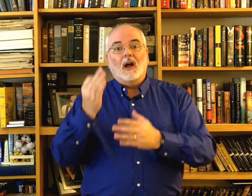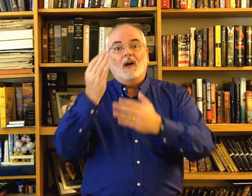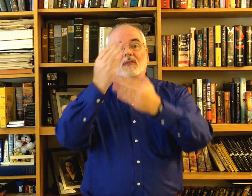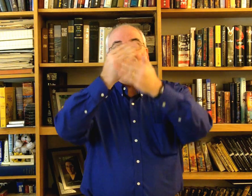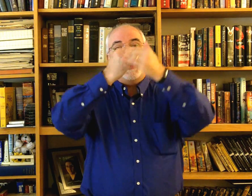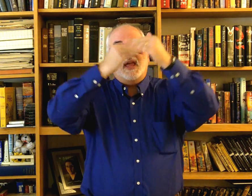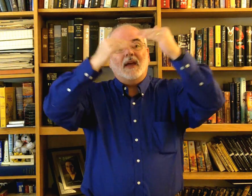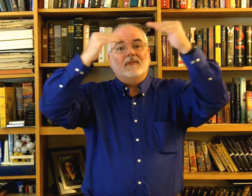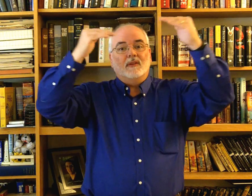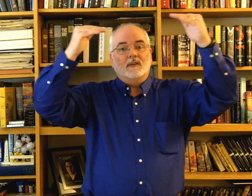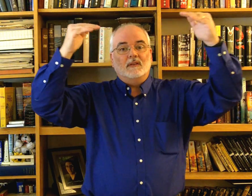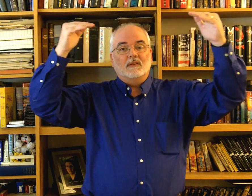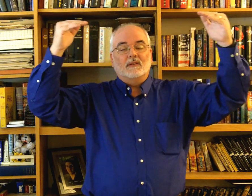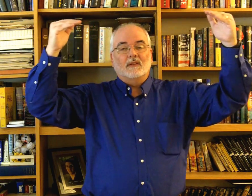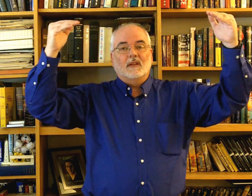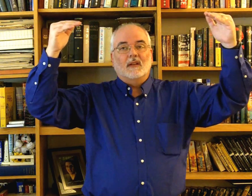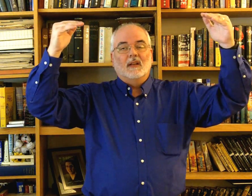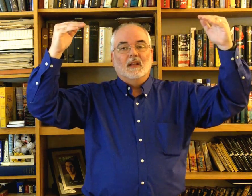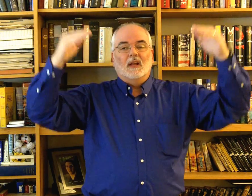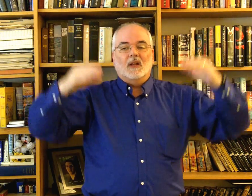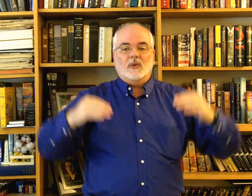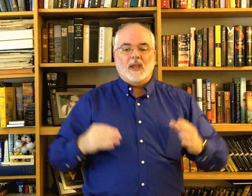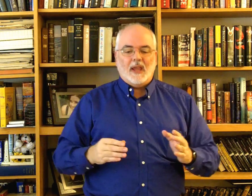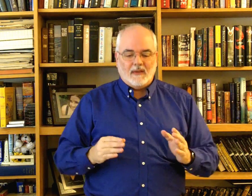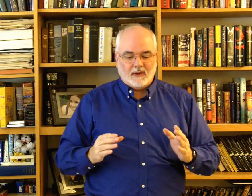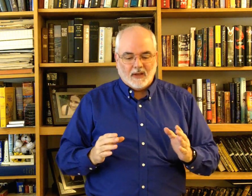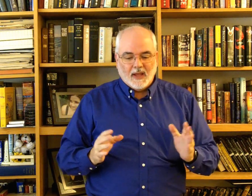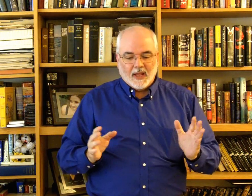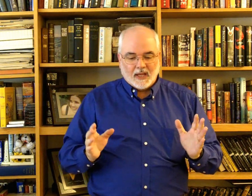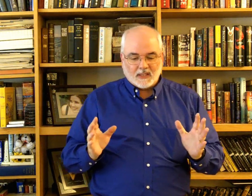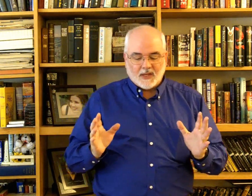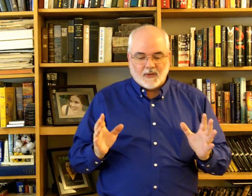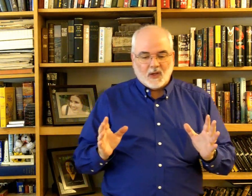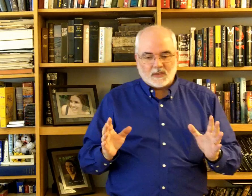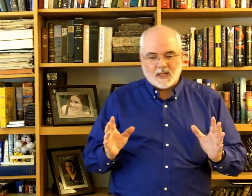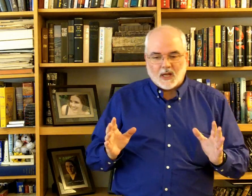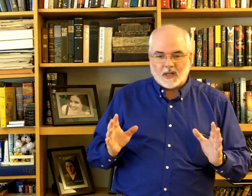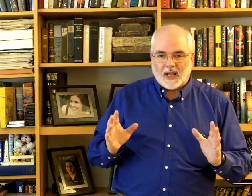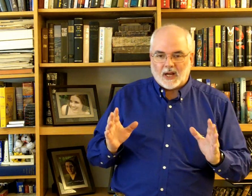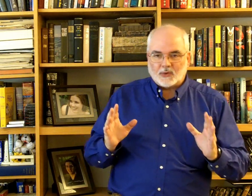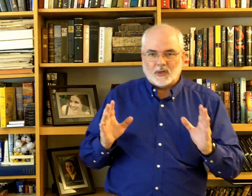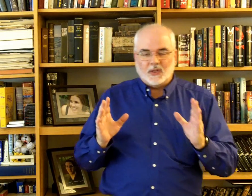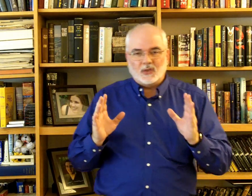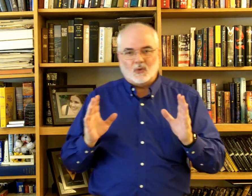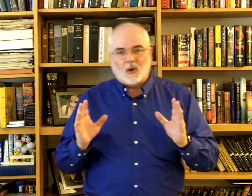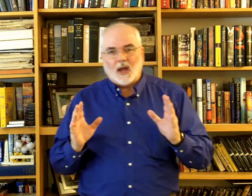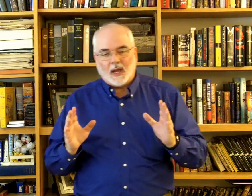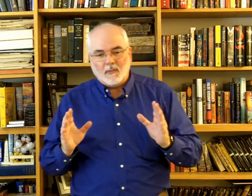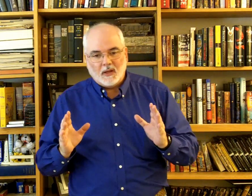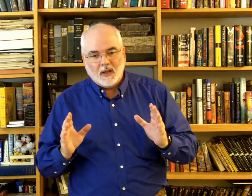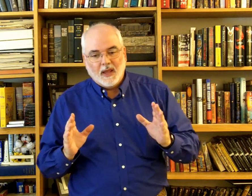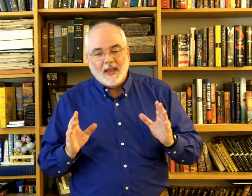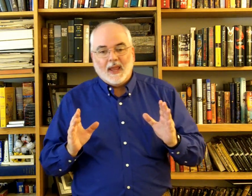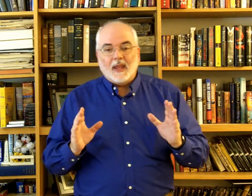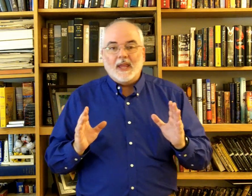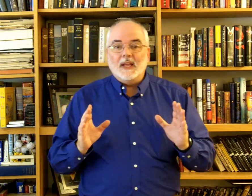of heaven. Okay, heaven is a difficult sign to actually describe. It is